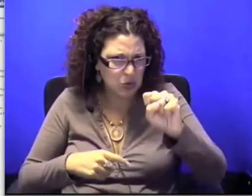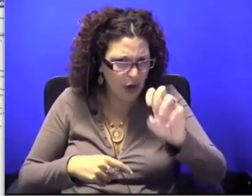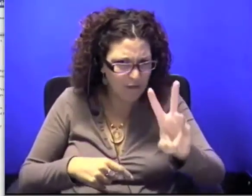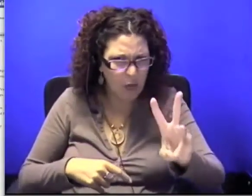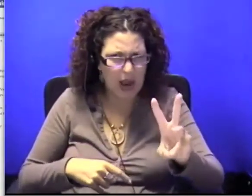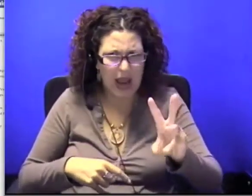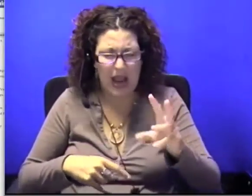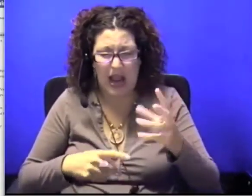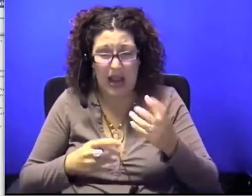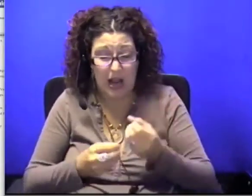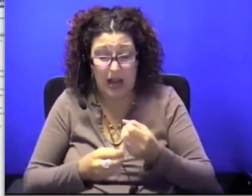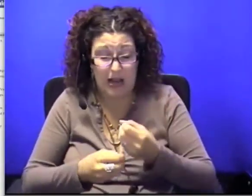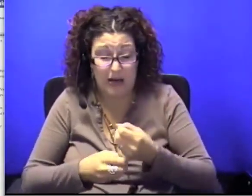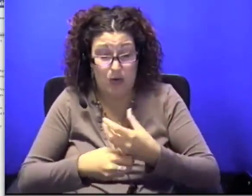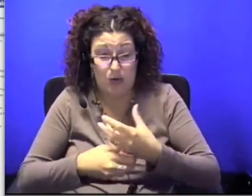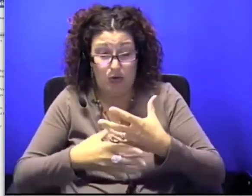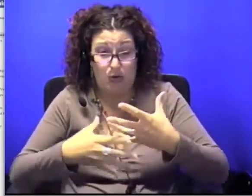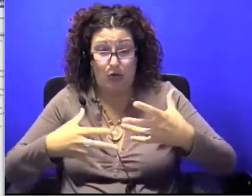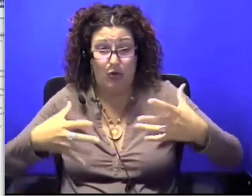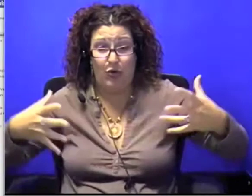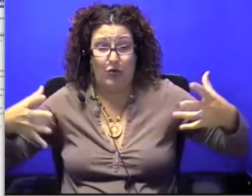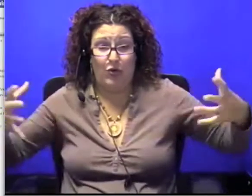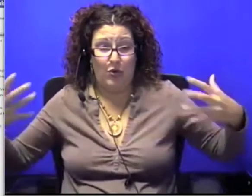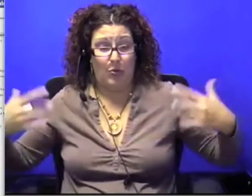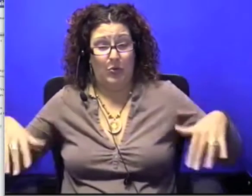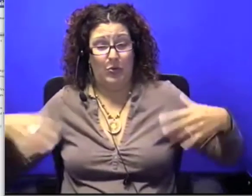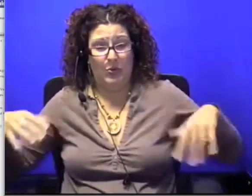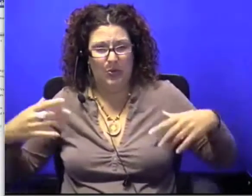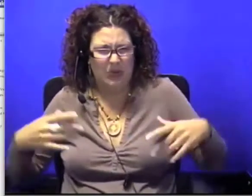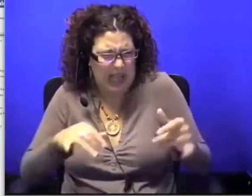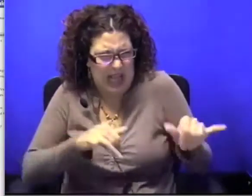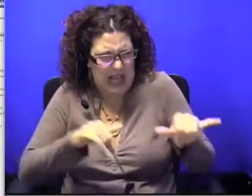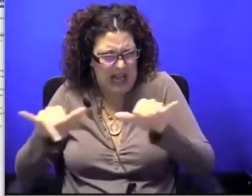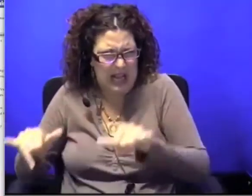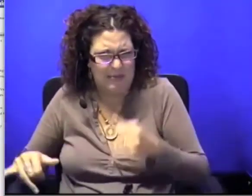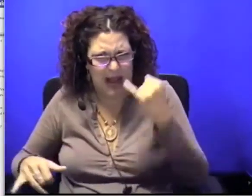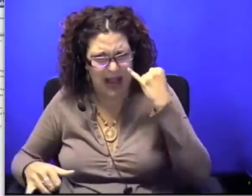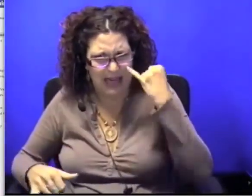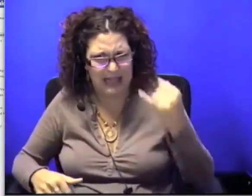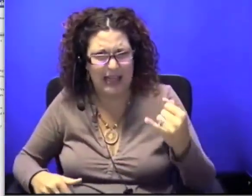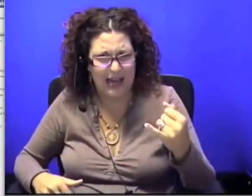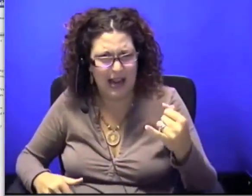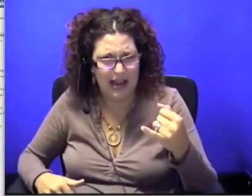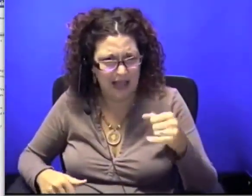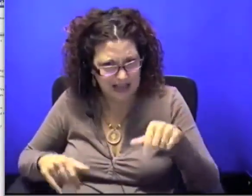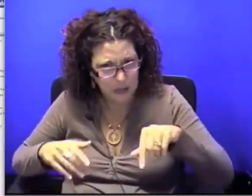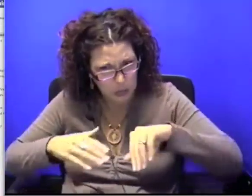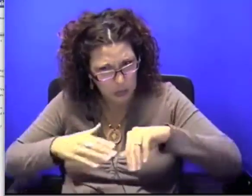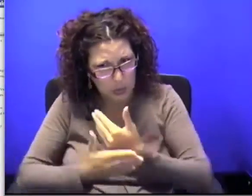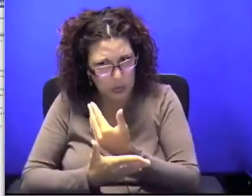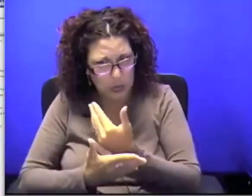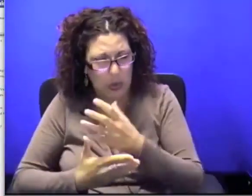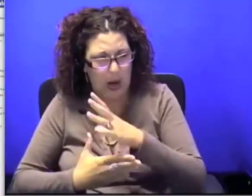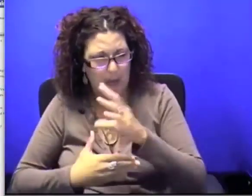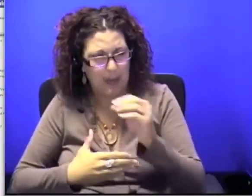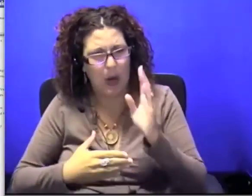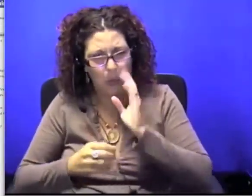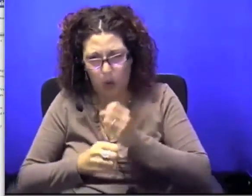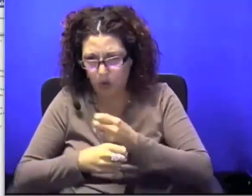the foreign different languages, and it grew and it grew and it grew and it grew. And so it isn't any different in any industry. It